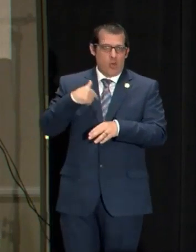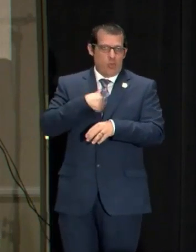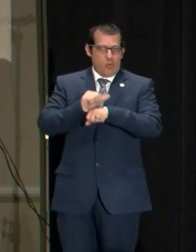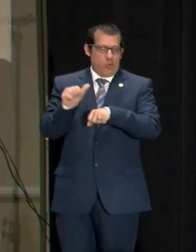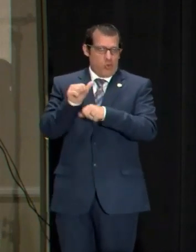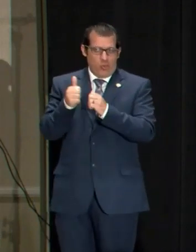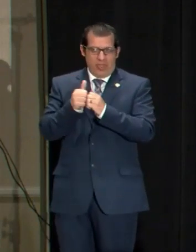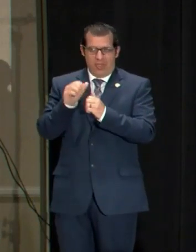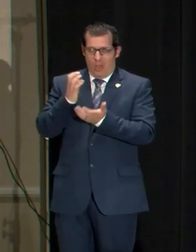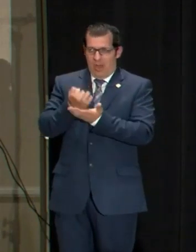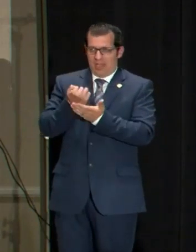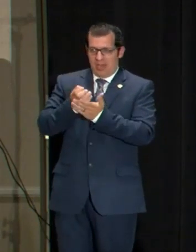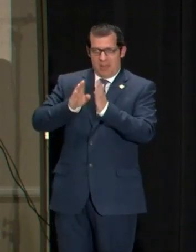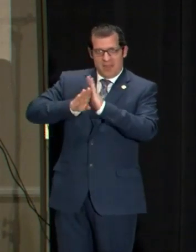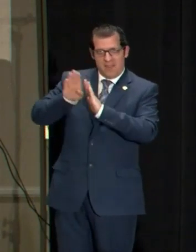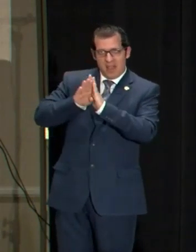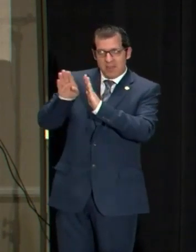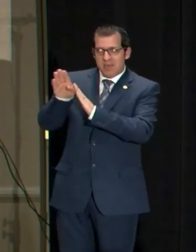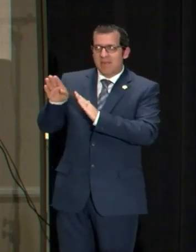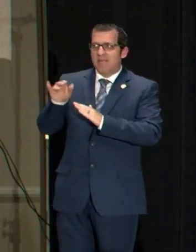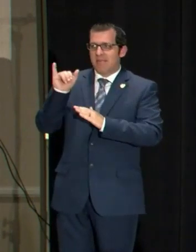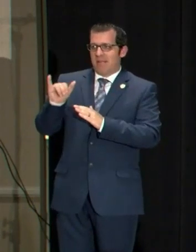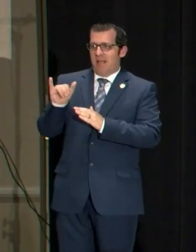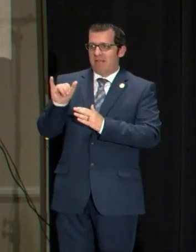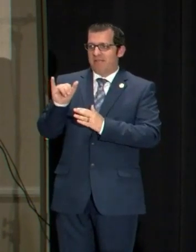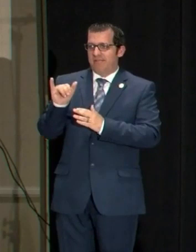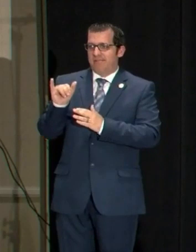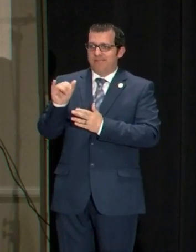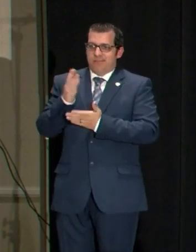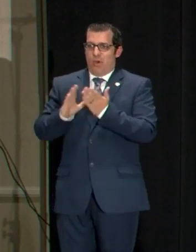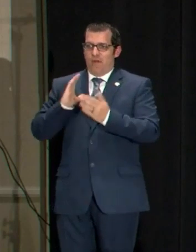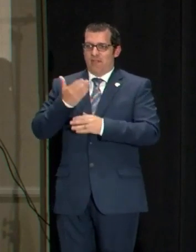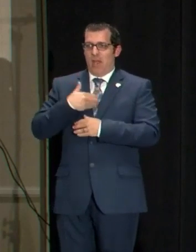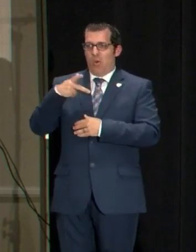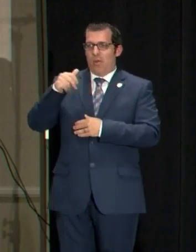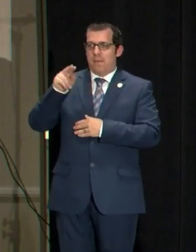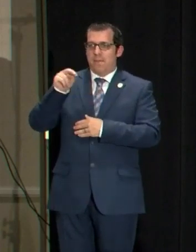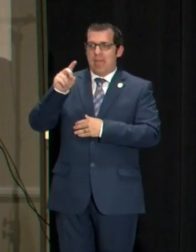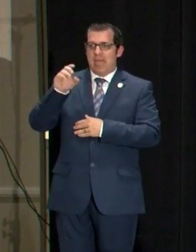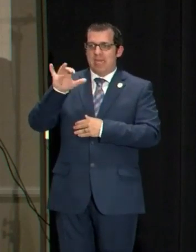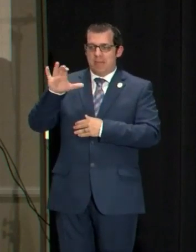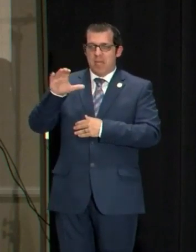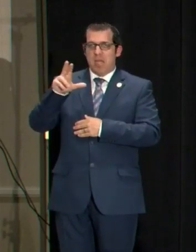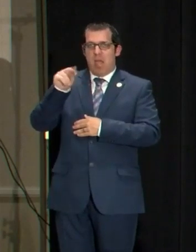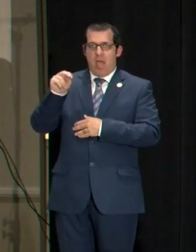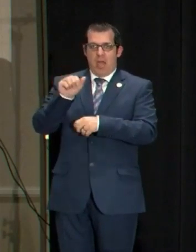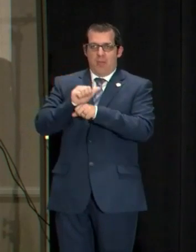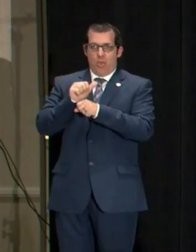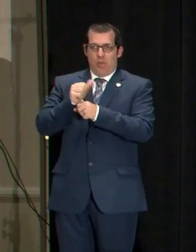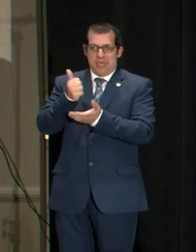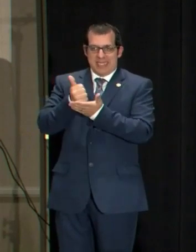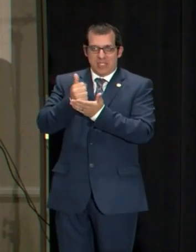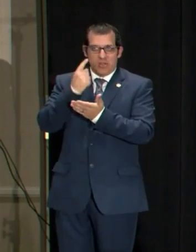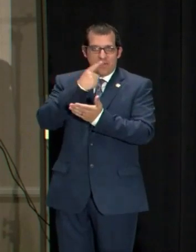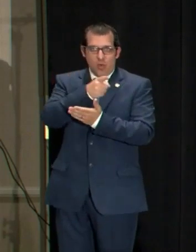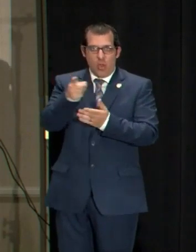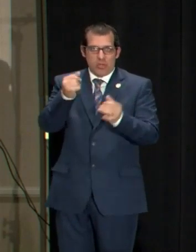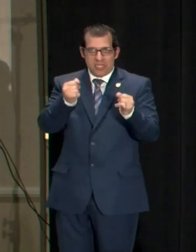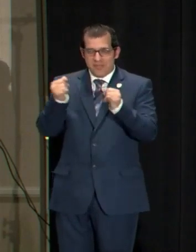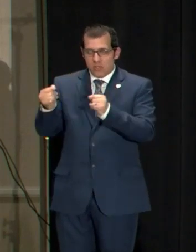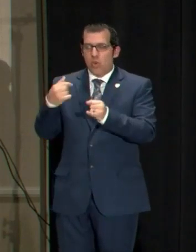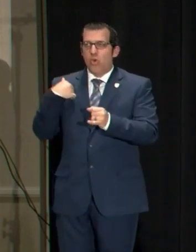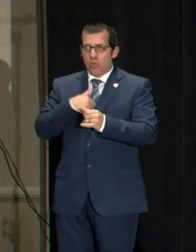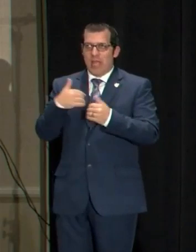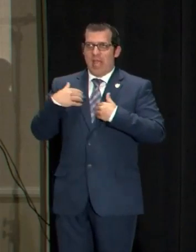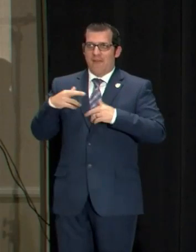economic development. That's part of our pandemic unemployment assistance for individuals, but we have